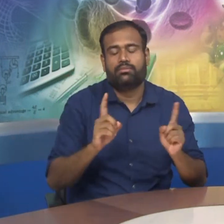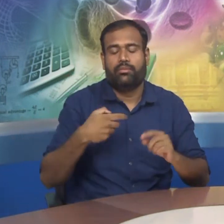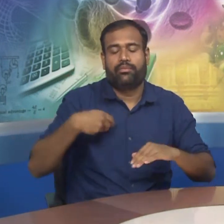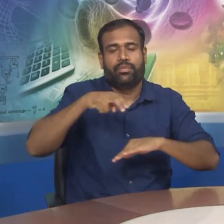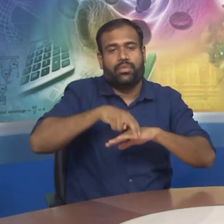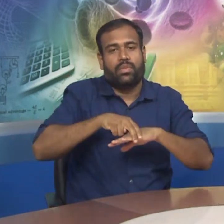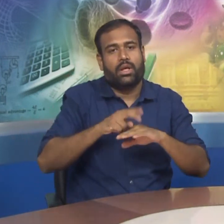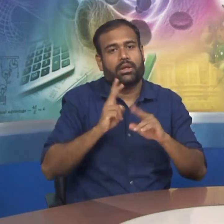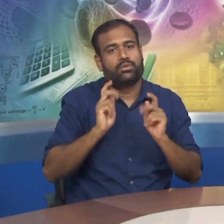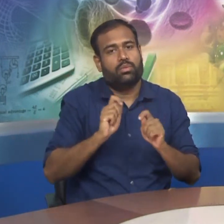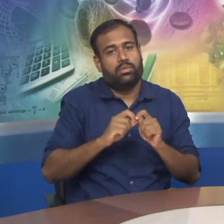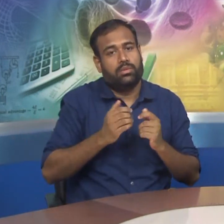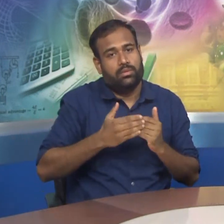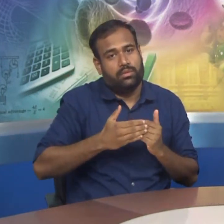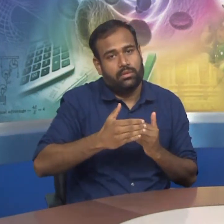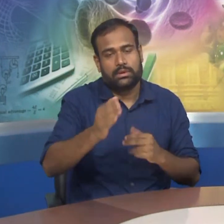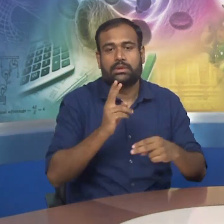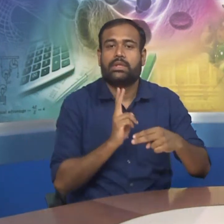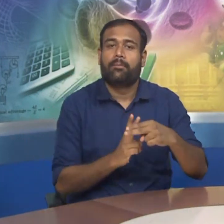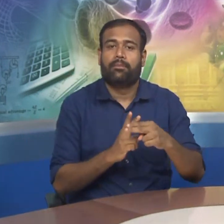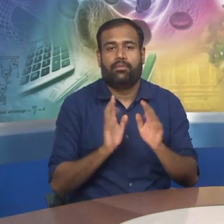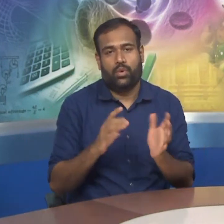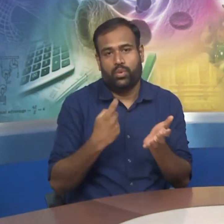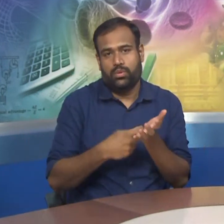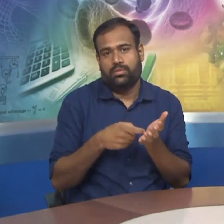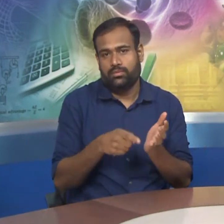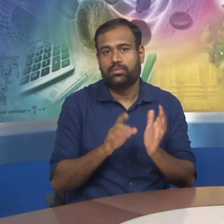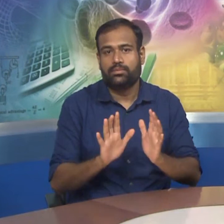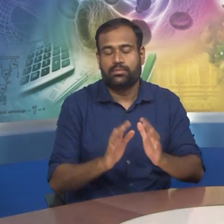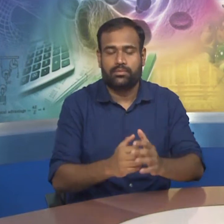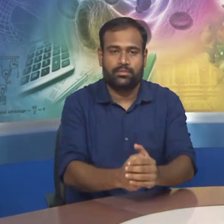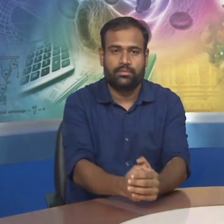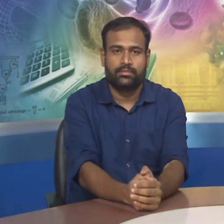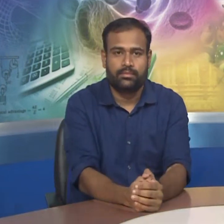retired cannot be a lawyer for anyone.